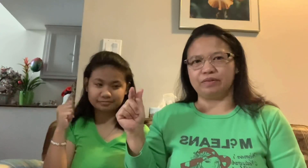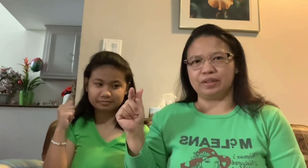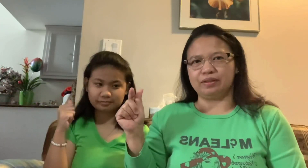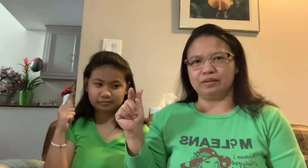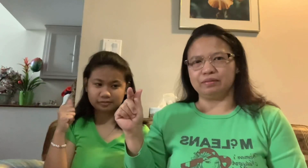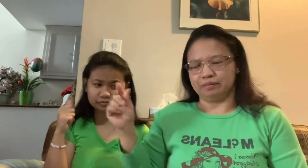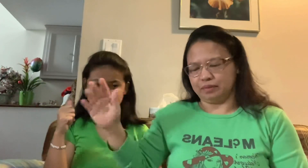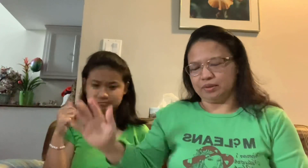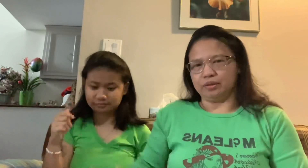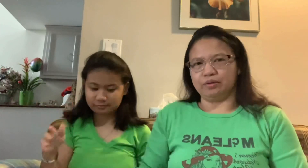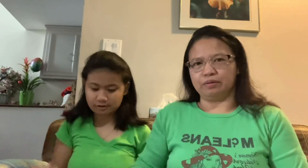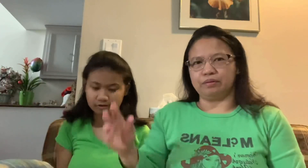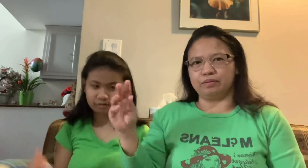finger.